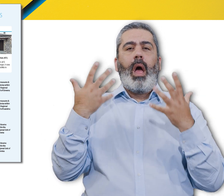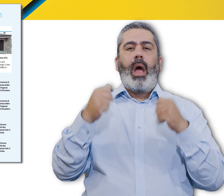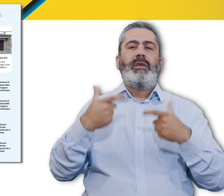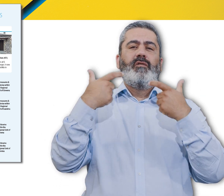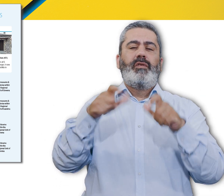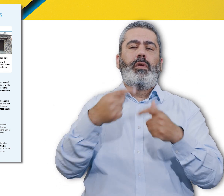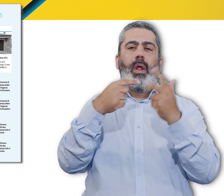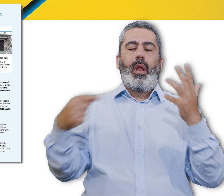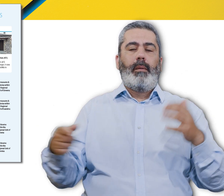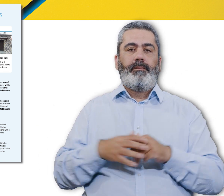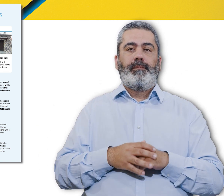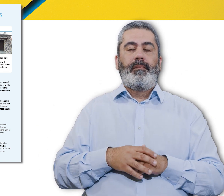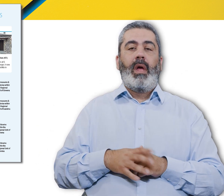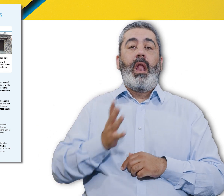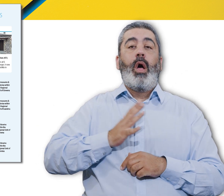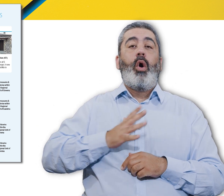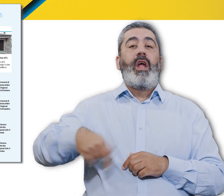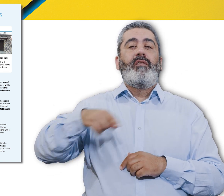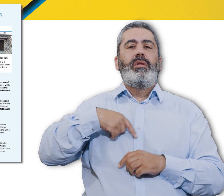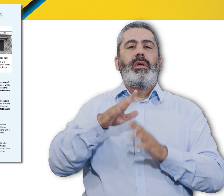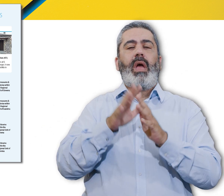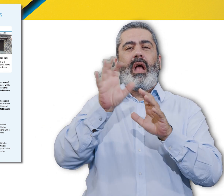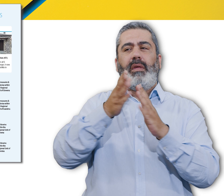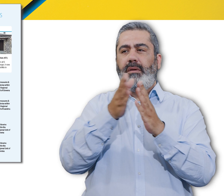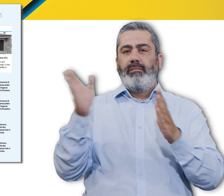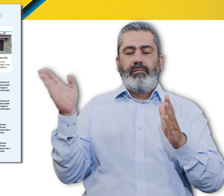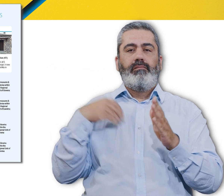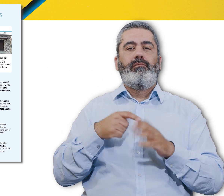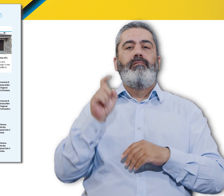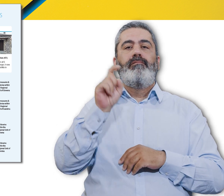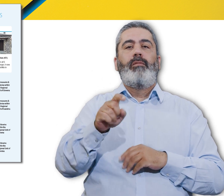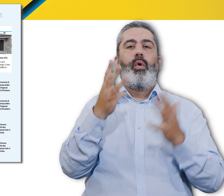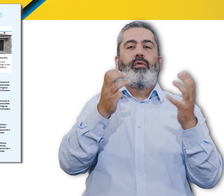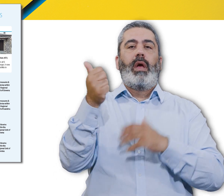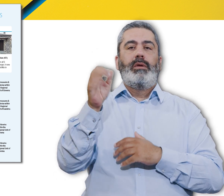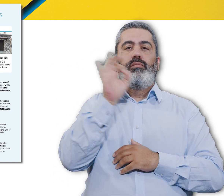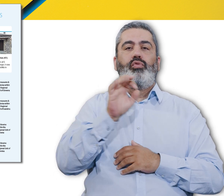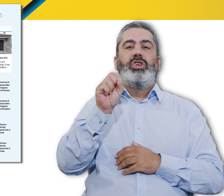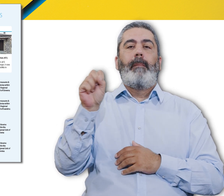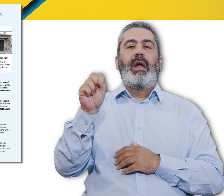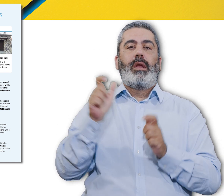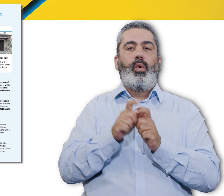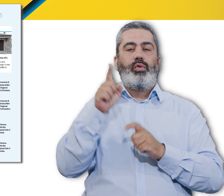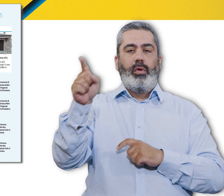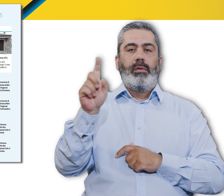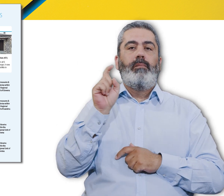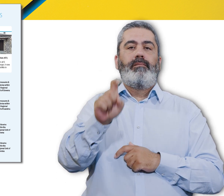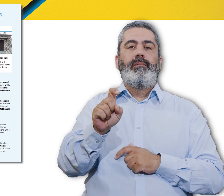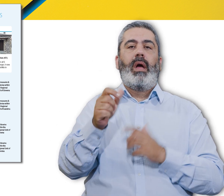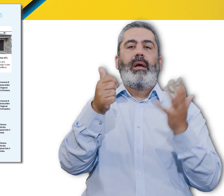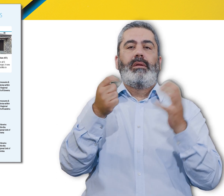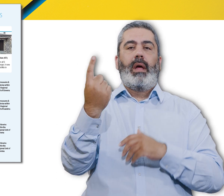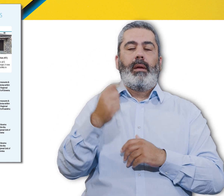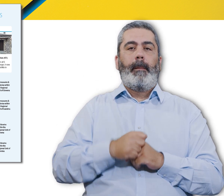rich bibliography and audio-visual materials. Folklore Exhibition of Grivni, number 46, location: